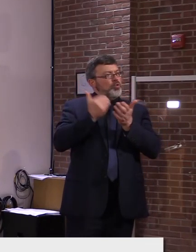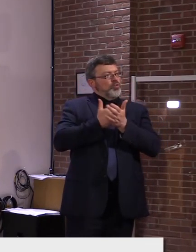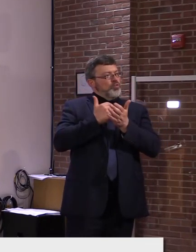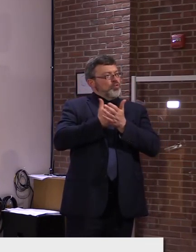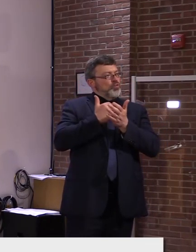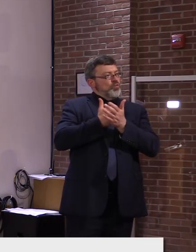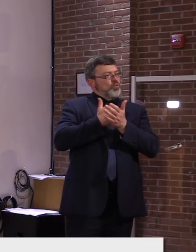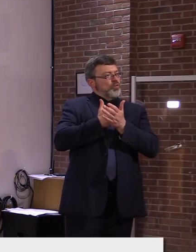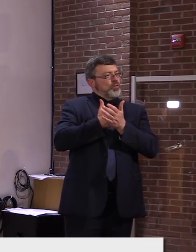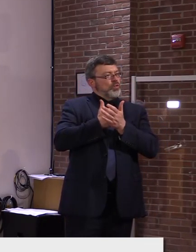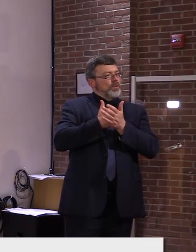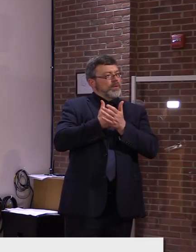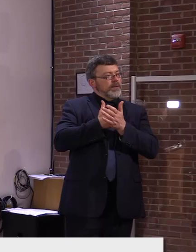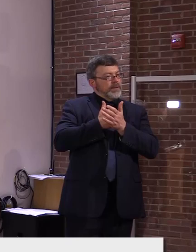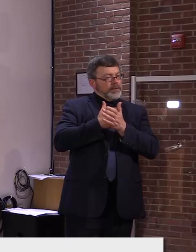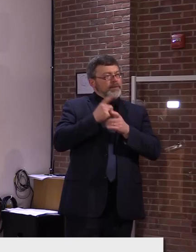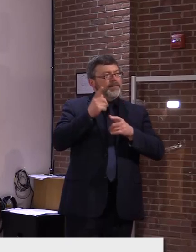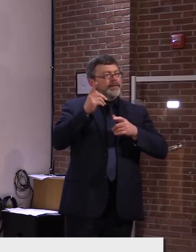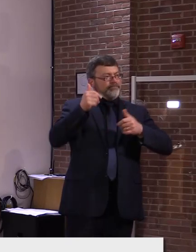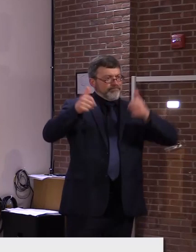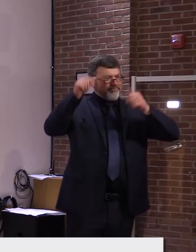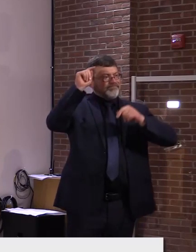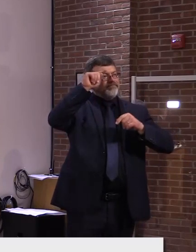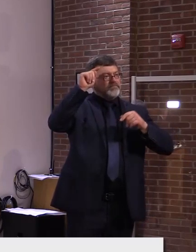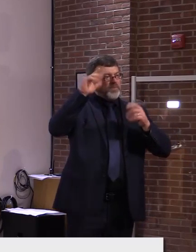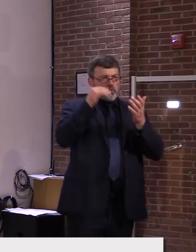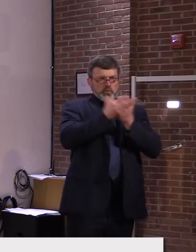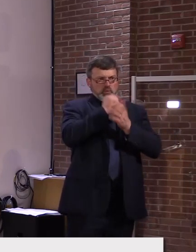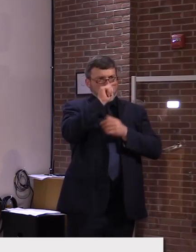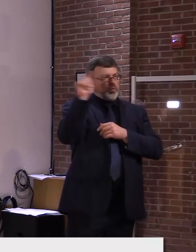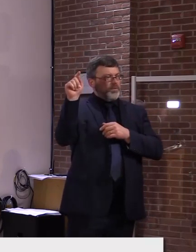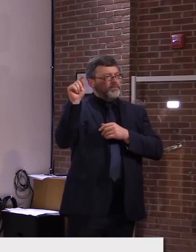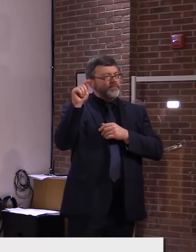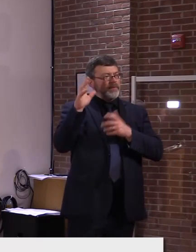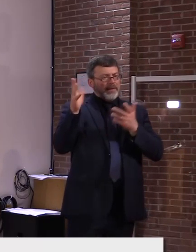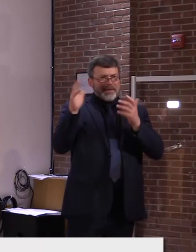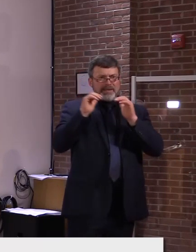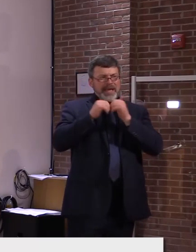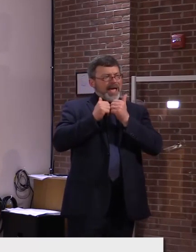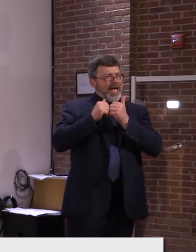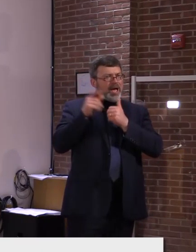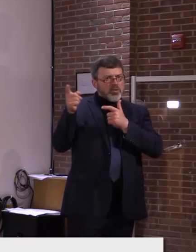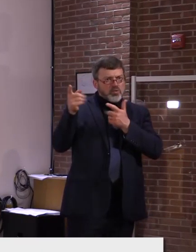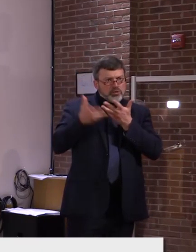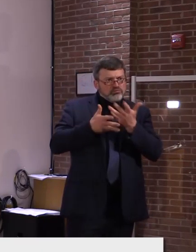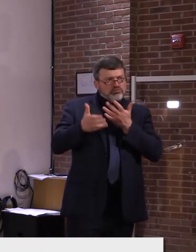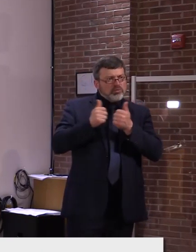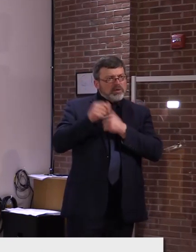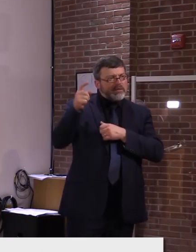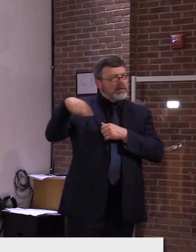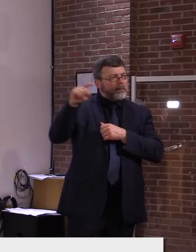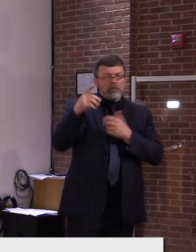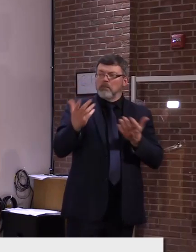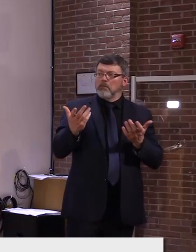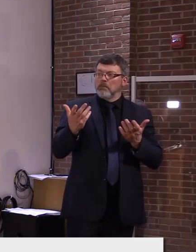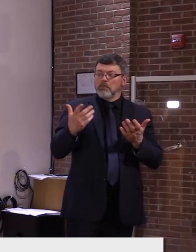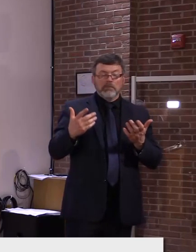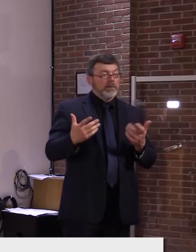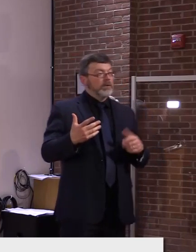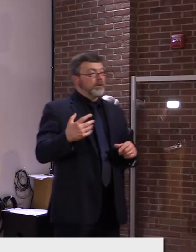did you find their approach to leading their chambers? Yeah, no, I think they've done a great job in their first year, and